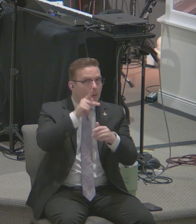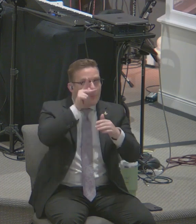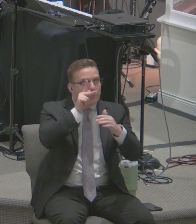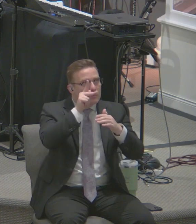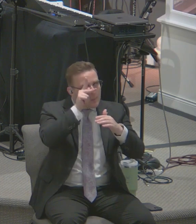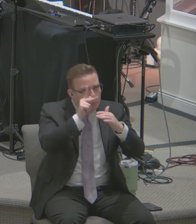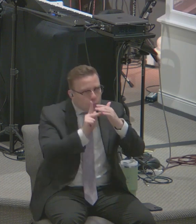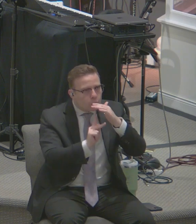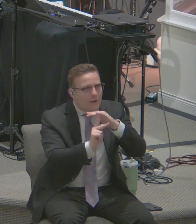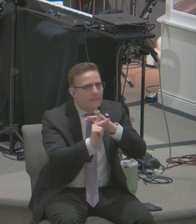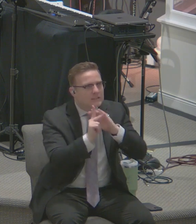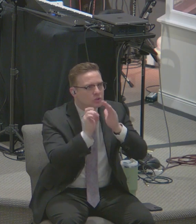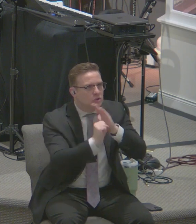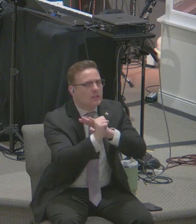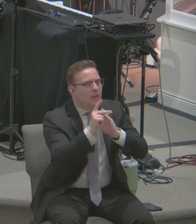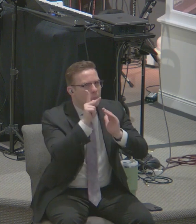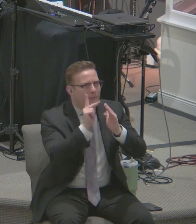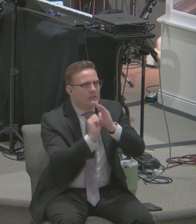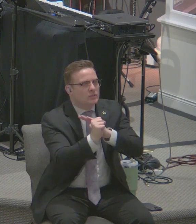Prophet Shelton needs our prayers.